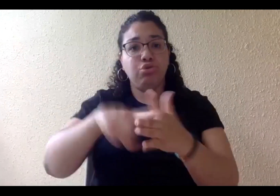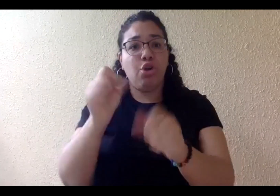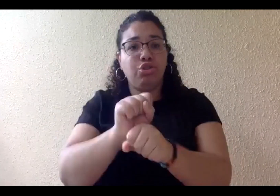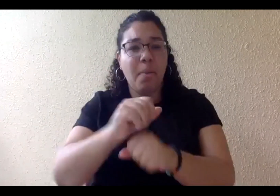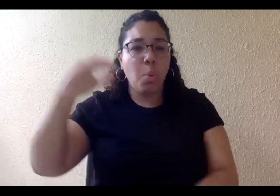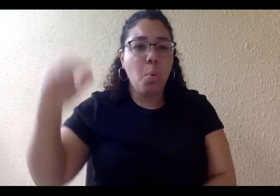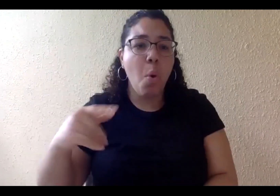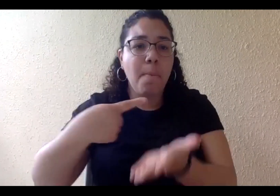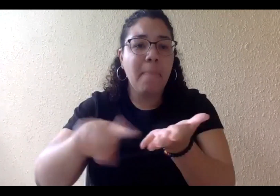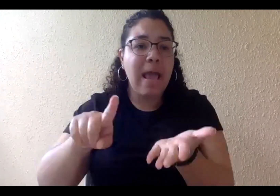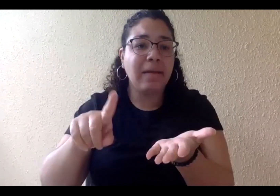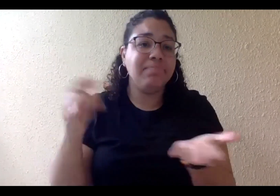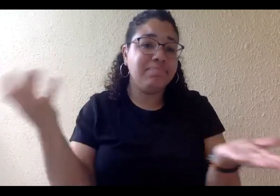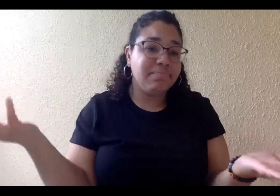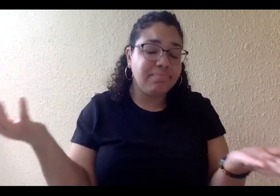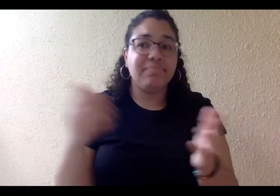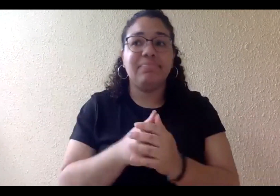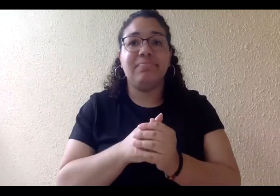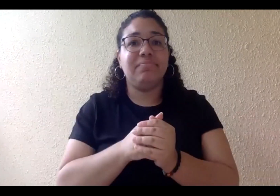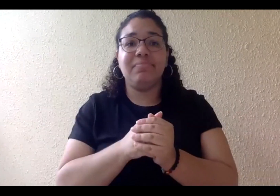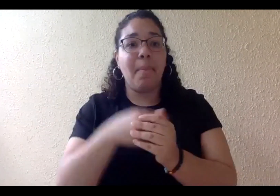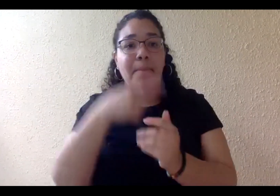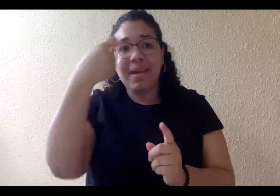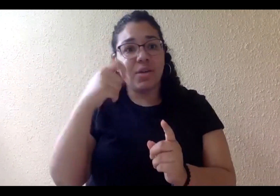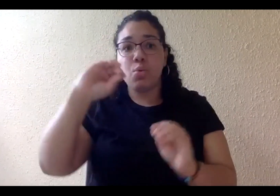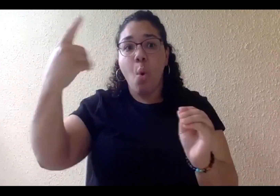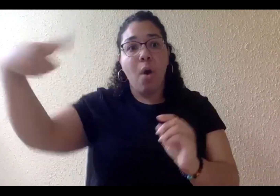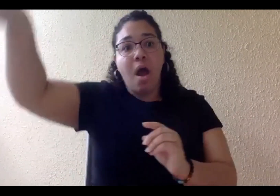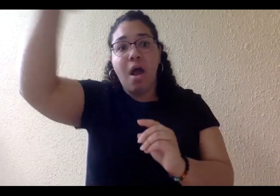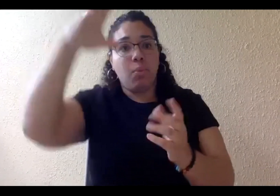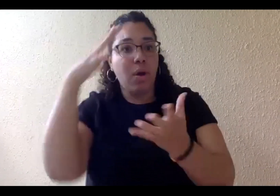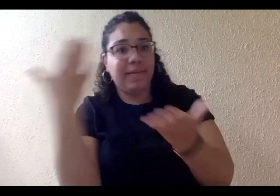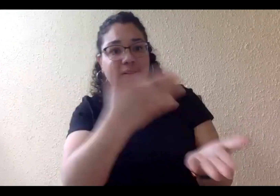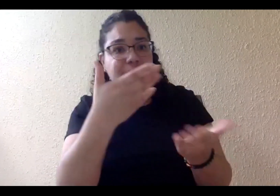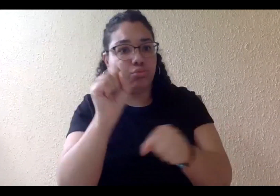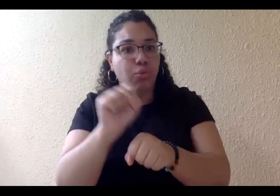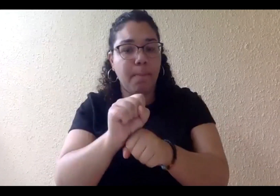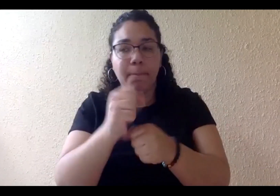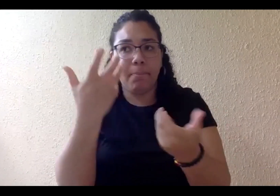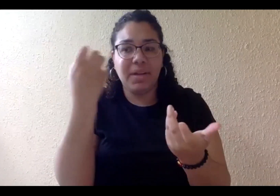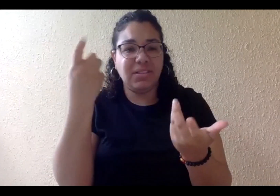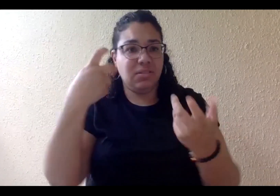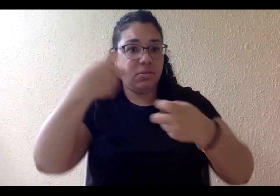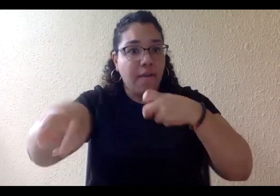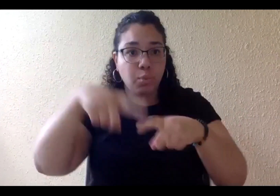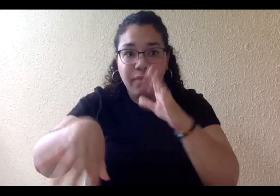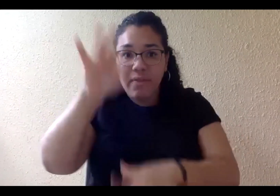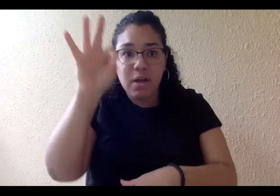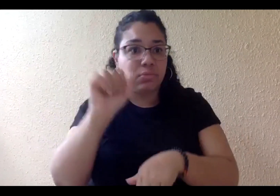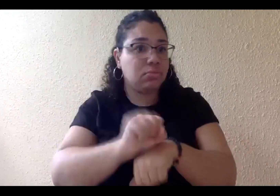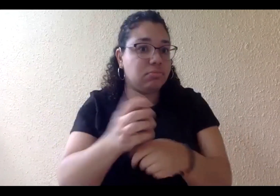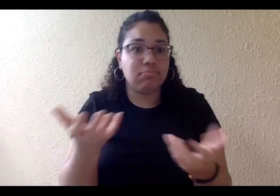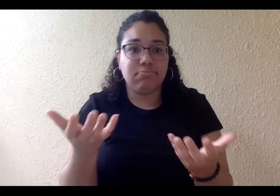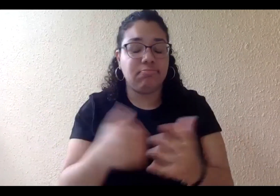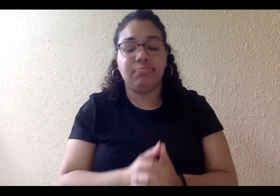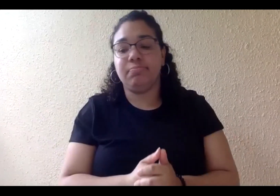And oftentimes, when they would start working, it would be at a lower paying job, because no one wanted to give them